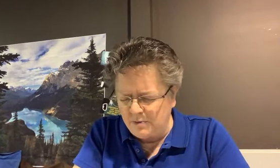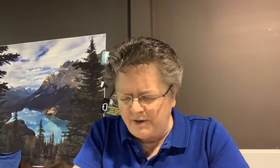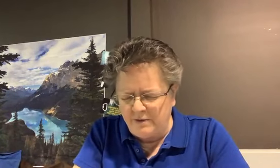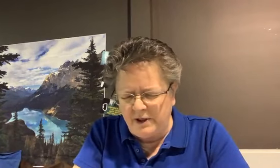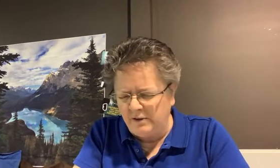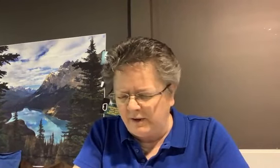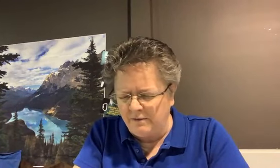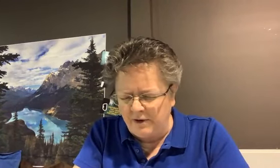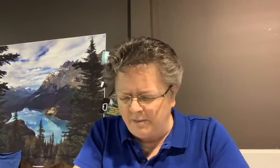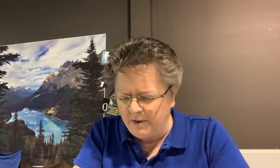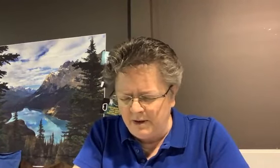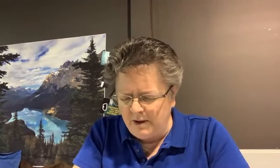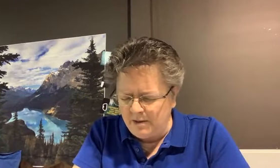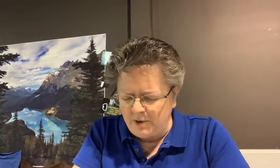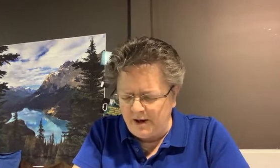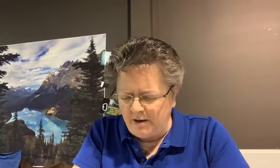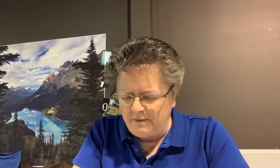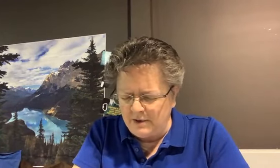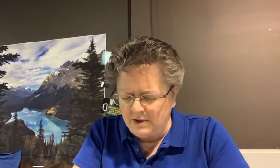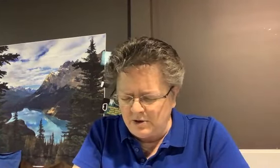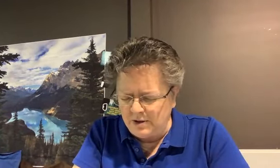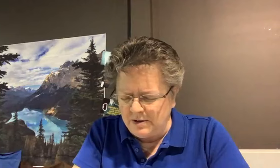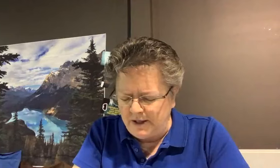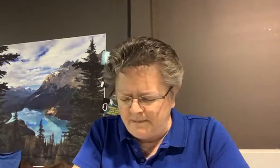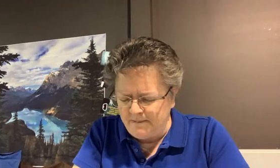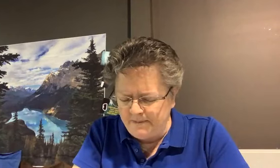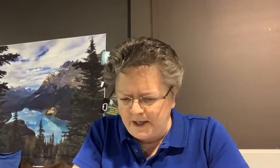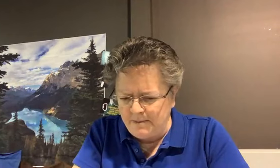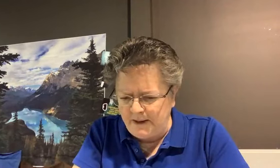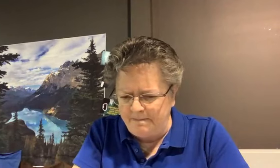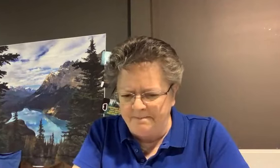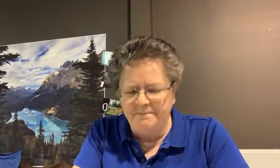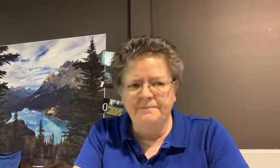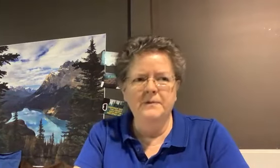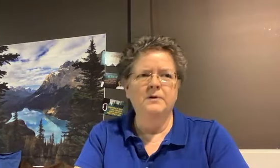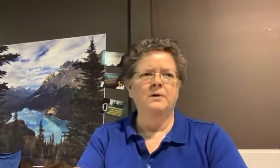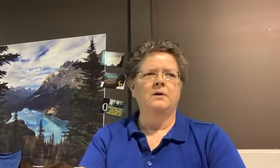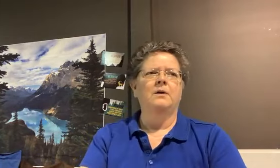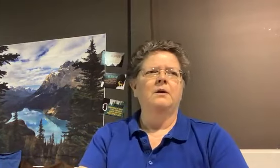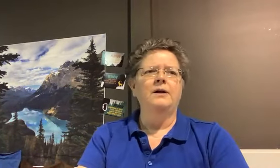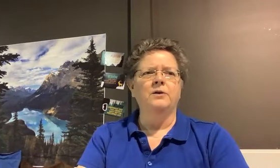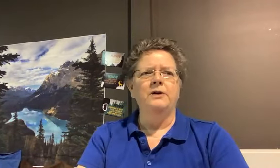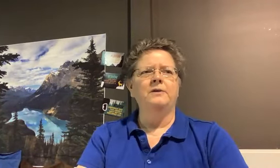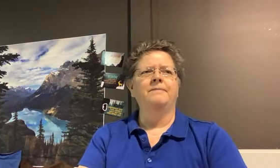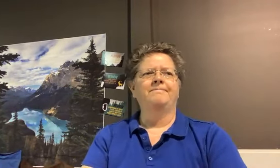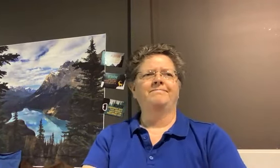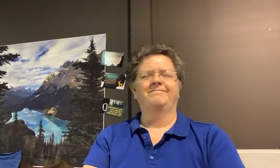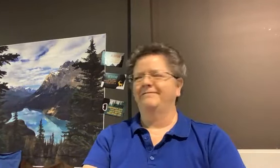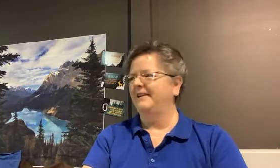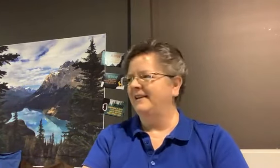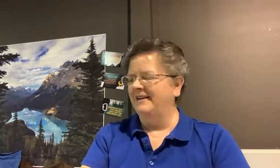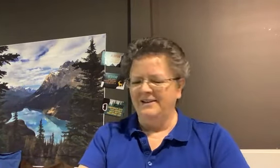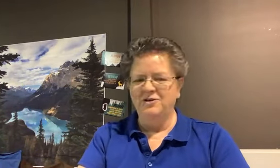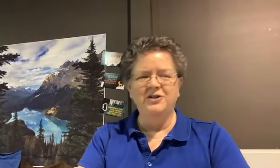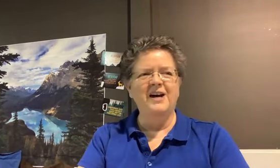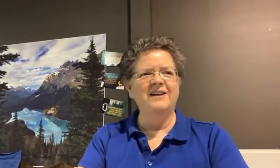pray for healing for them. Pray all of this in Jesus' name. Amen. Amen. Hi, Sonia. Hi. You snuck in